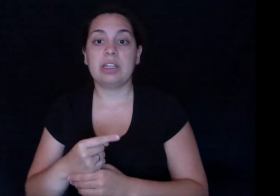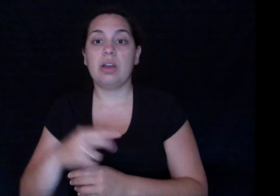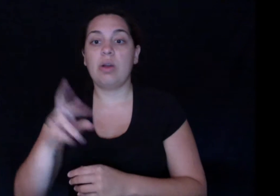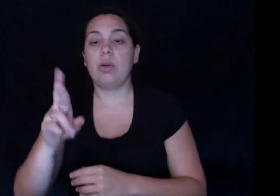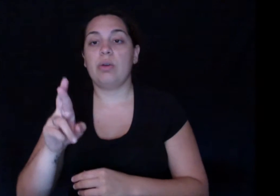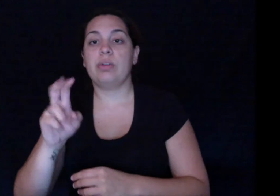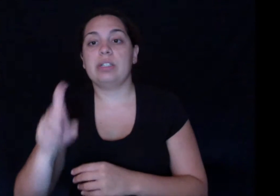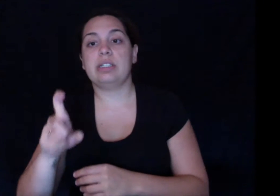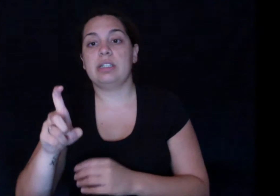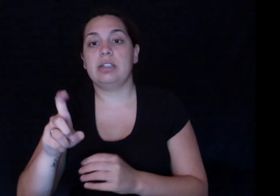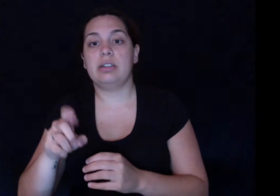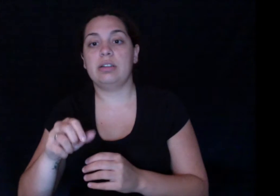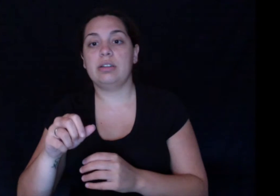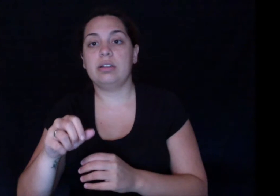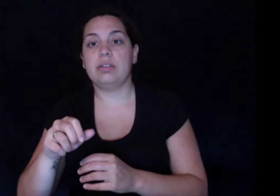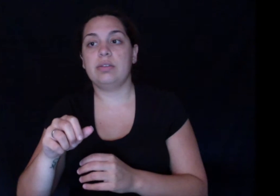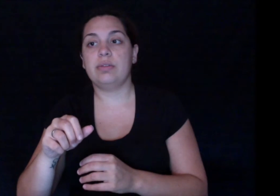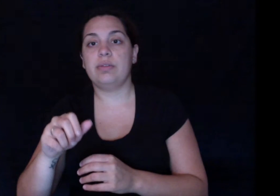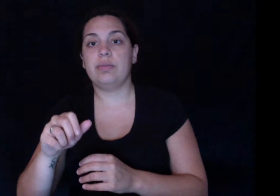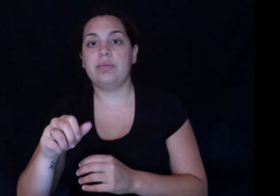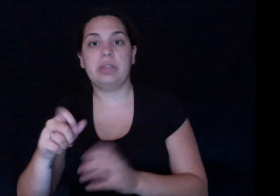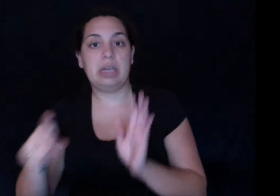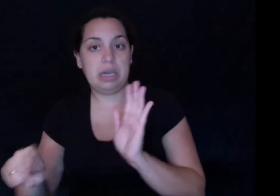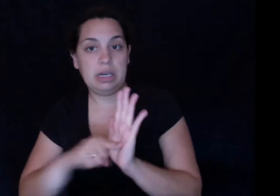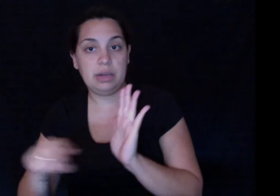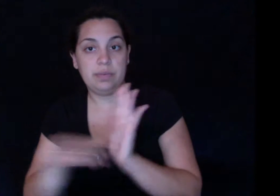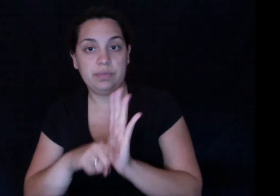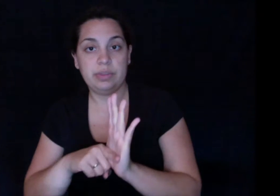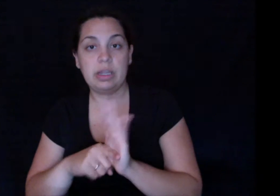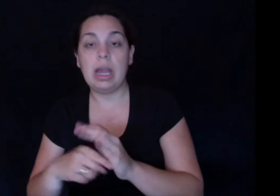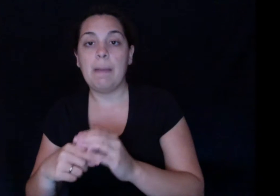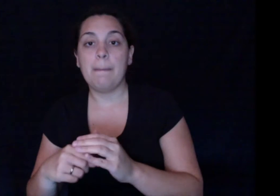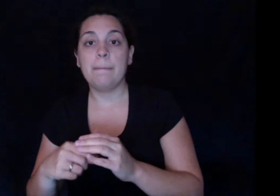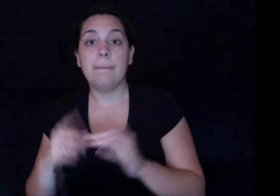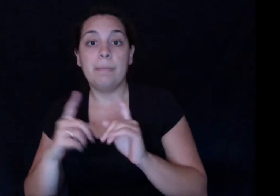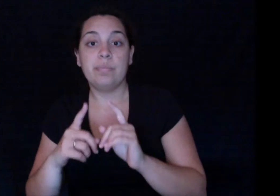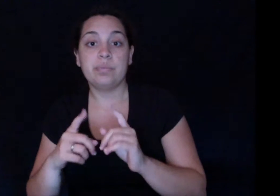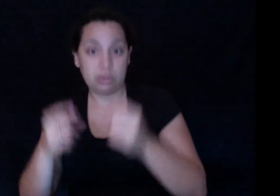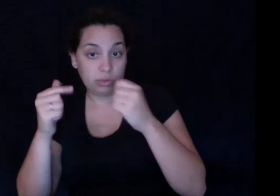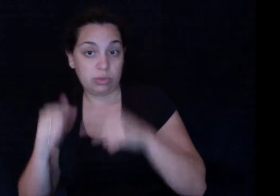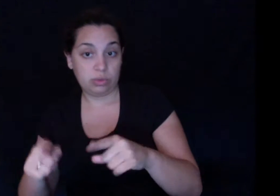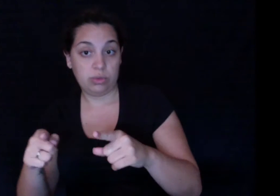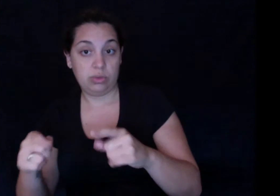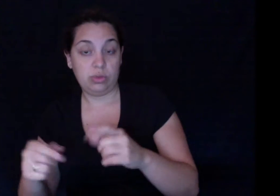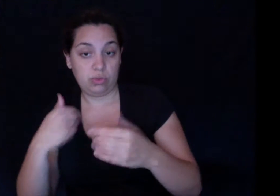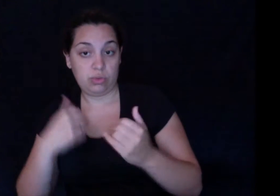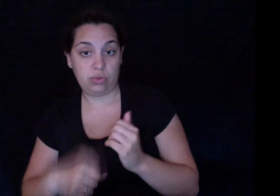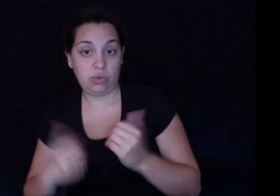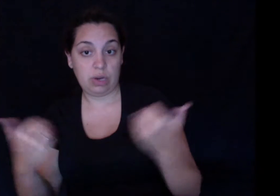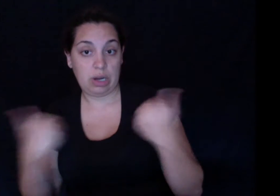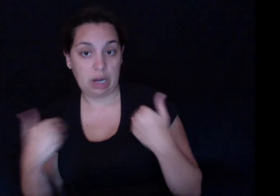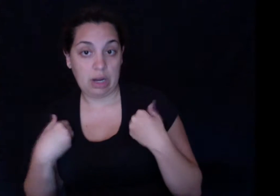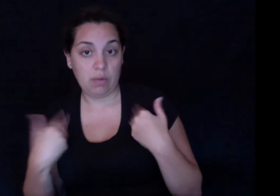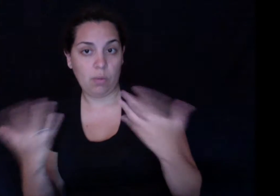Harrison obviously is Rh negative, and but he received Rh positive